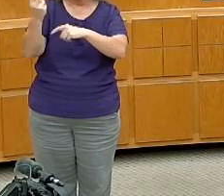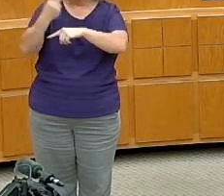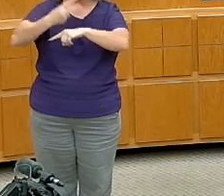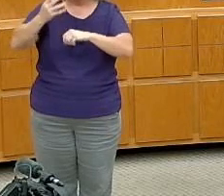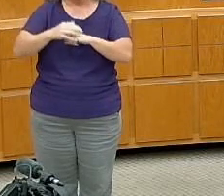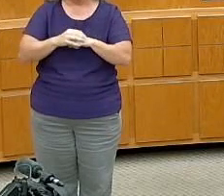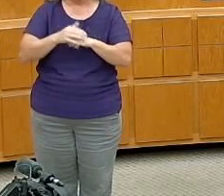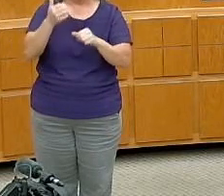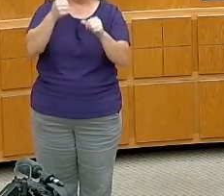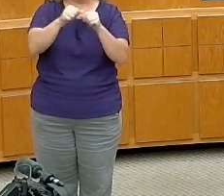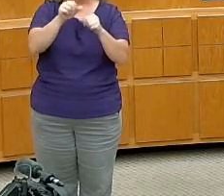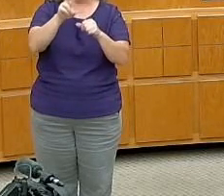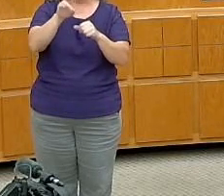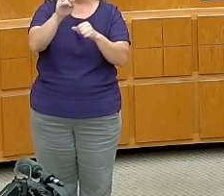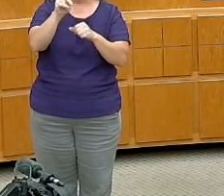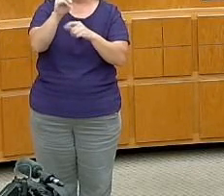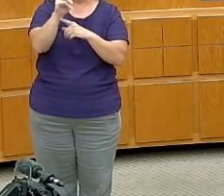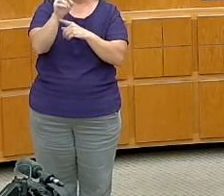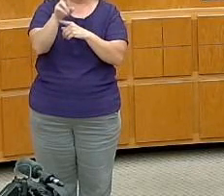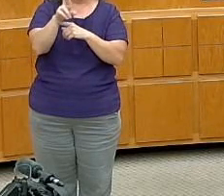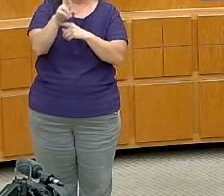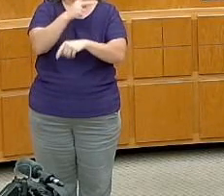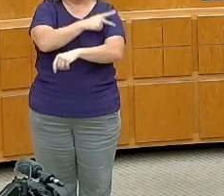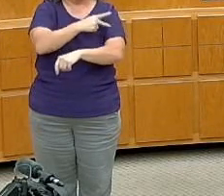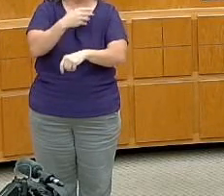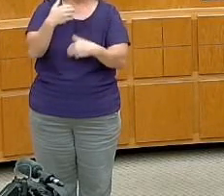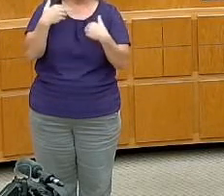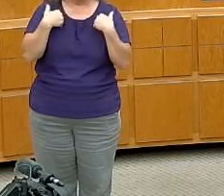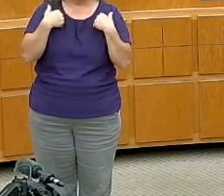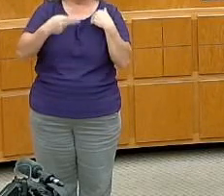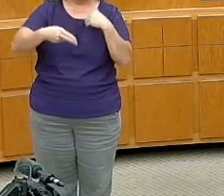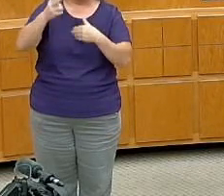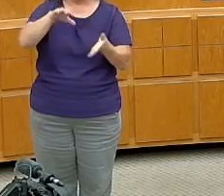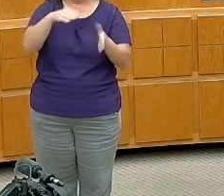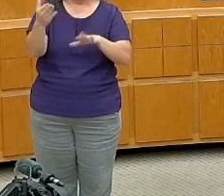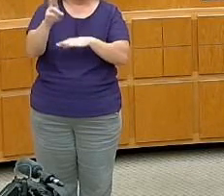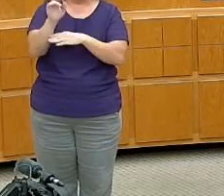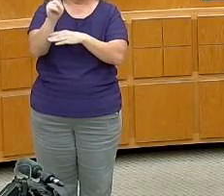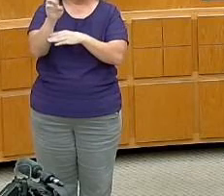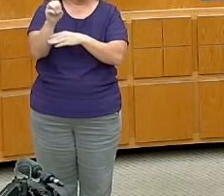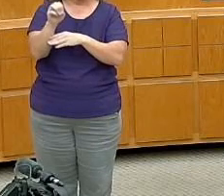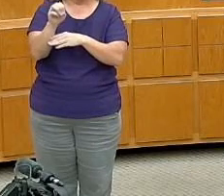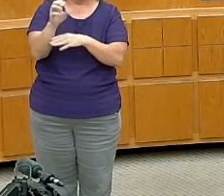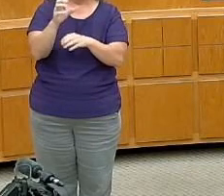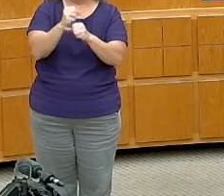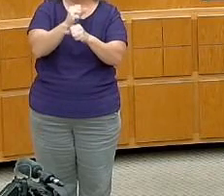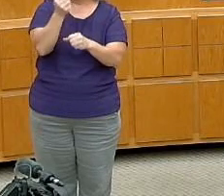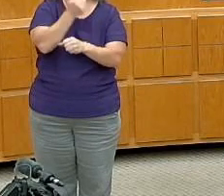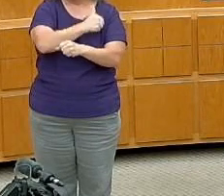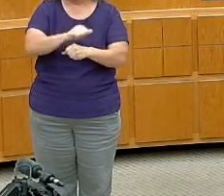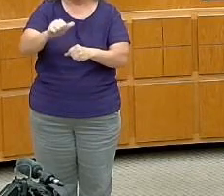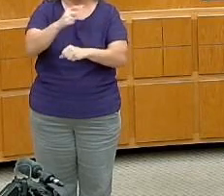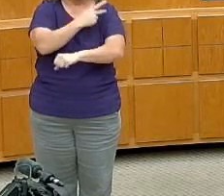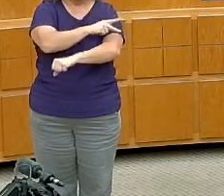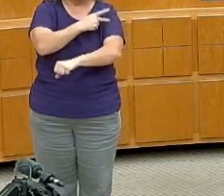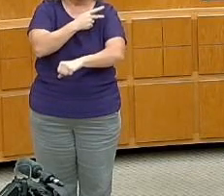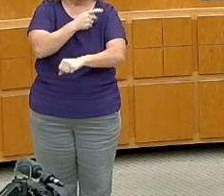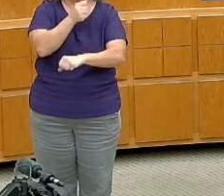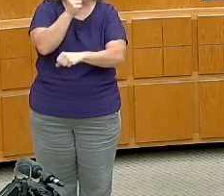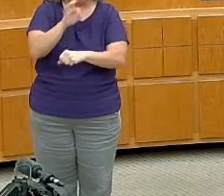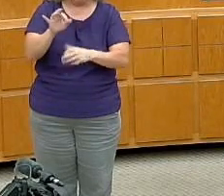death rate, about 50 to 80%. So getting these patients out of the ventilator, elderly patients, is in few